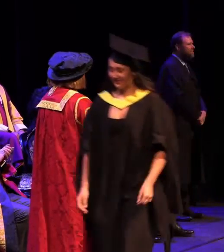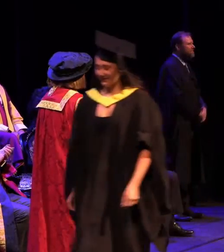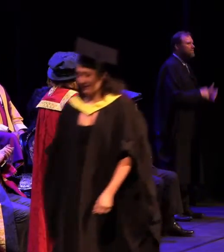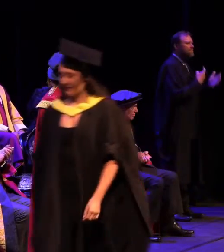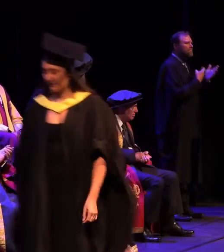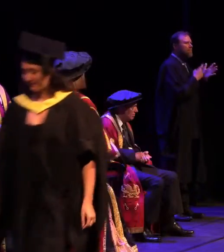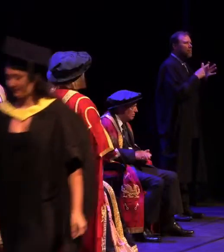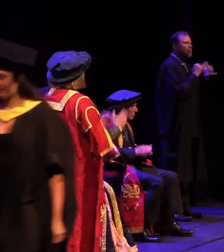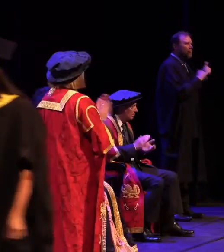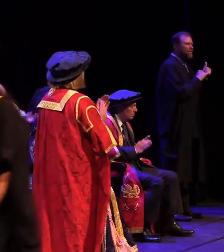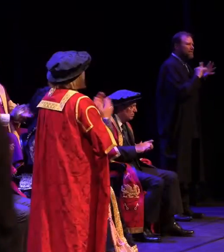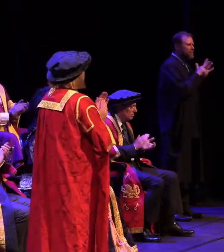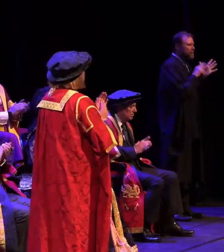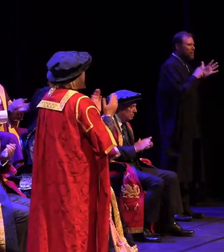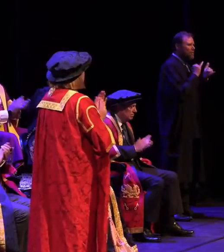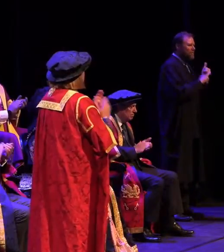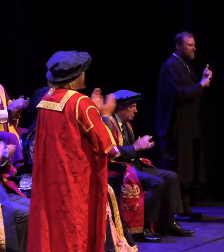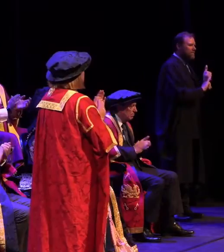Reese Jones.